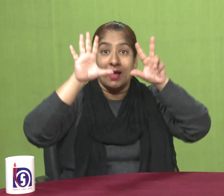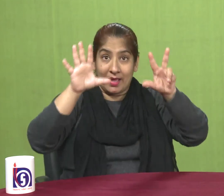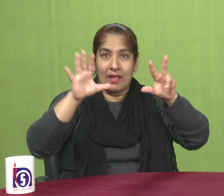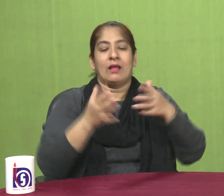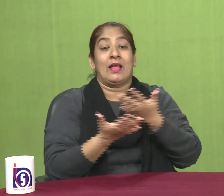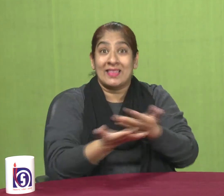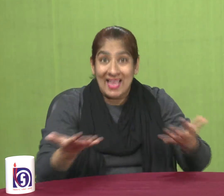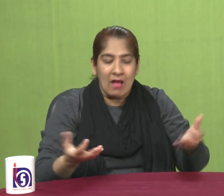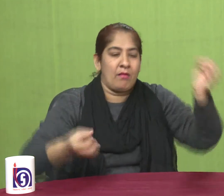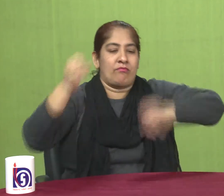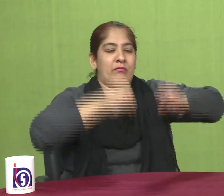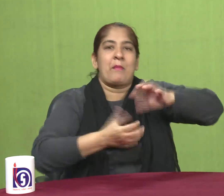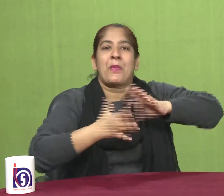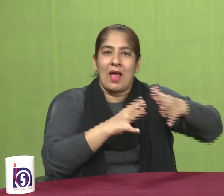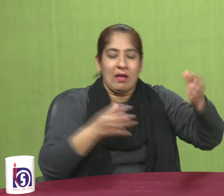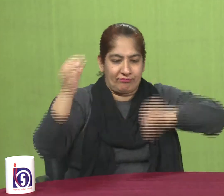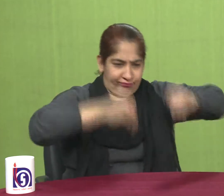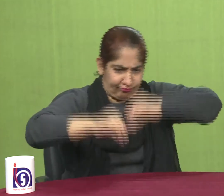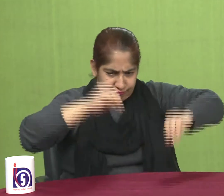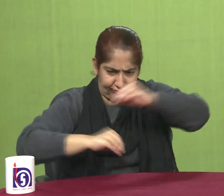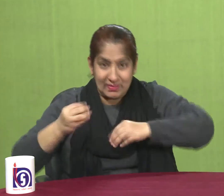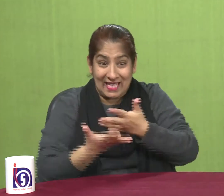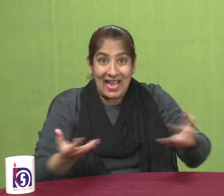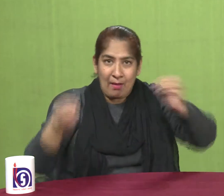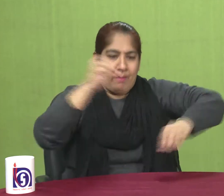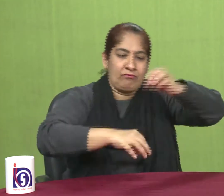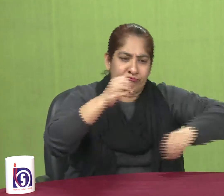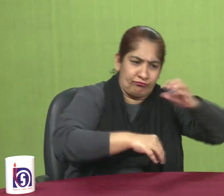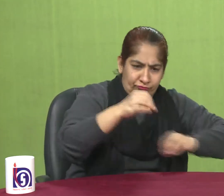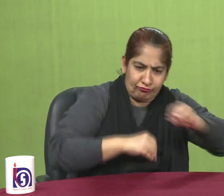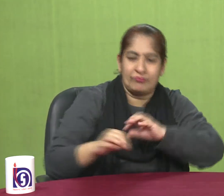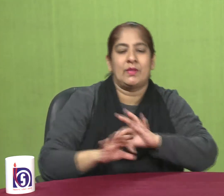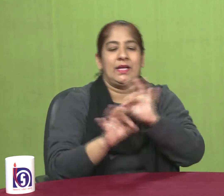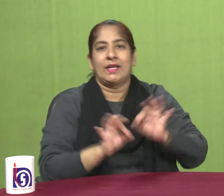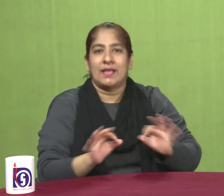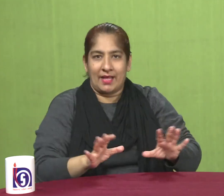Eighth point is packing and marking of goods.